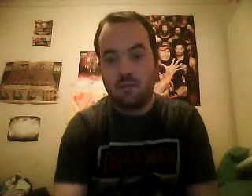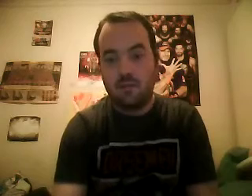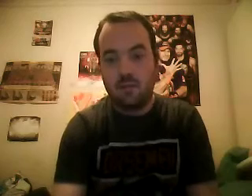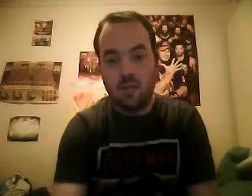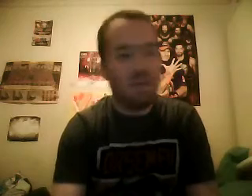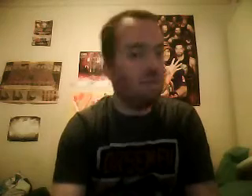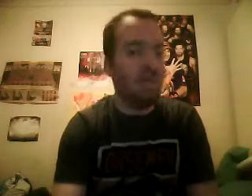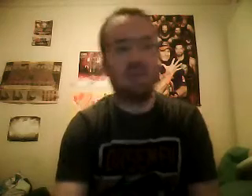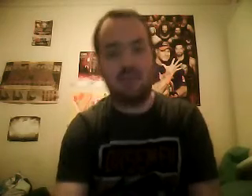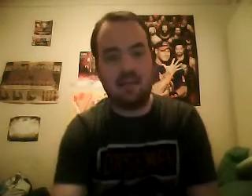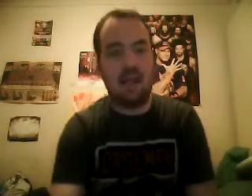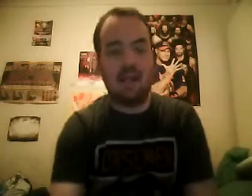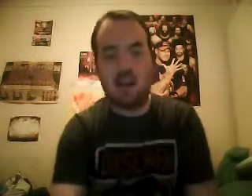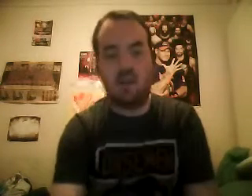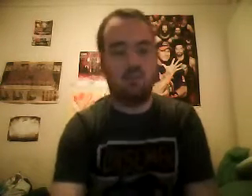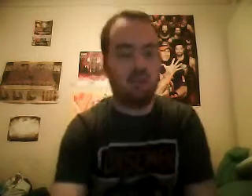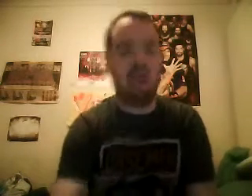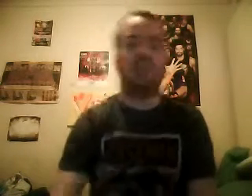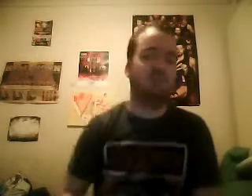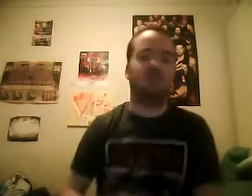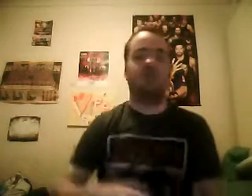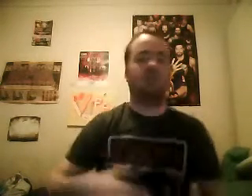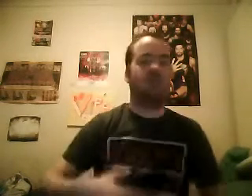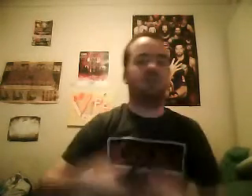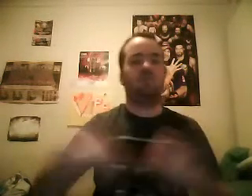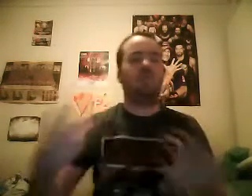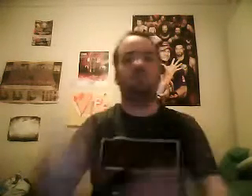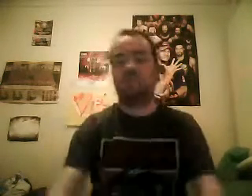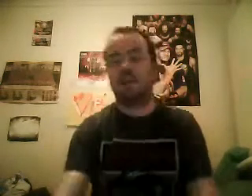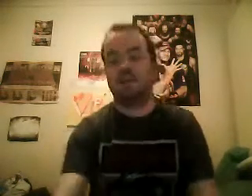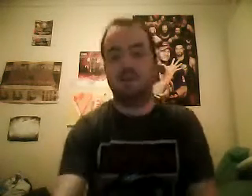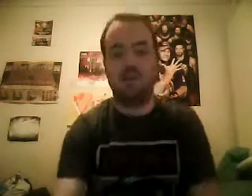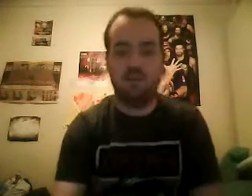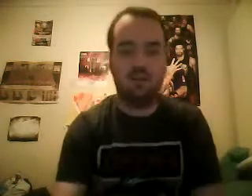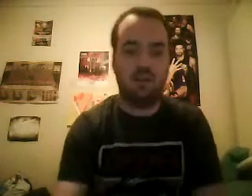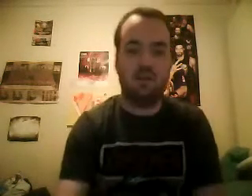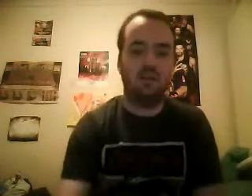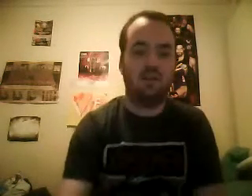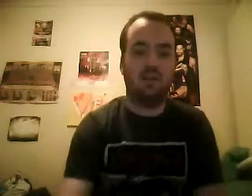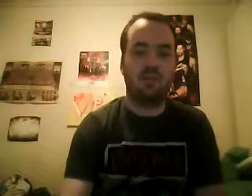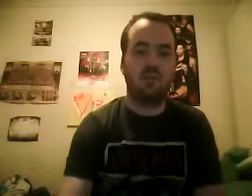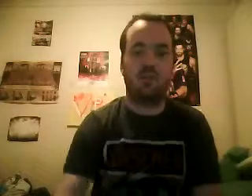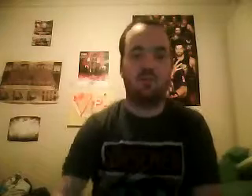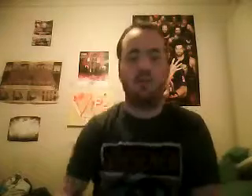You know, people like to say how Charlotte is always well protected, and you know, she's always the most.